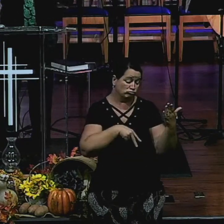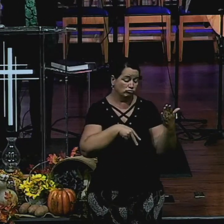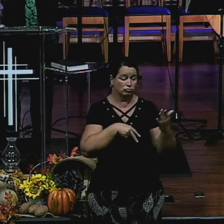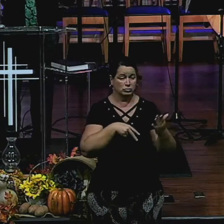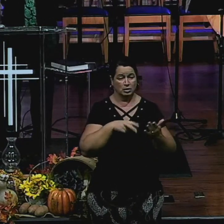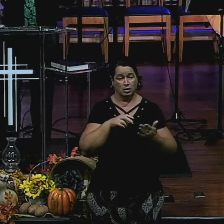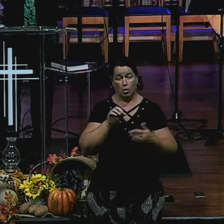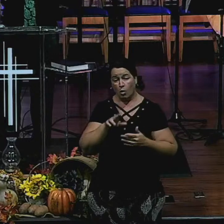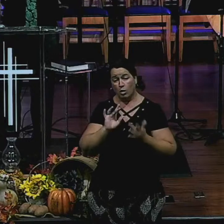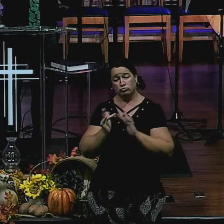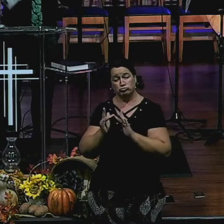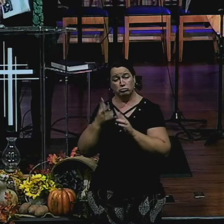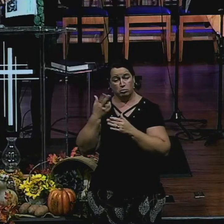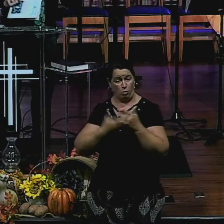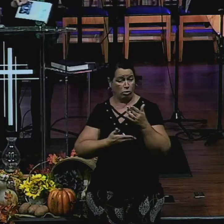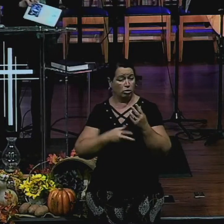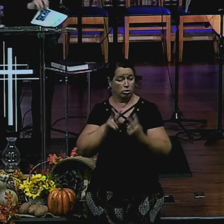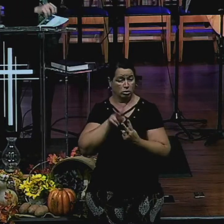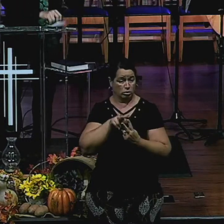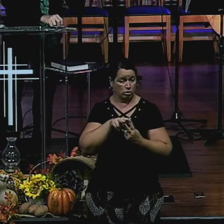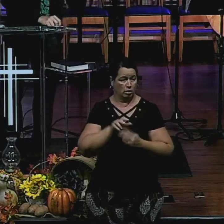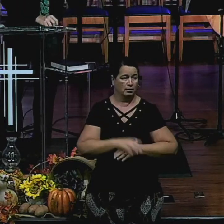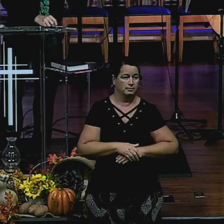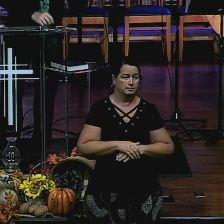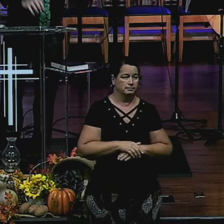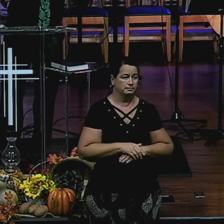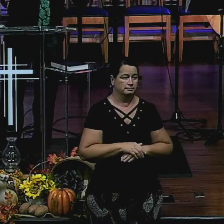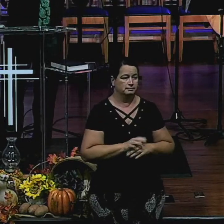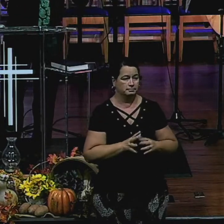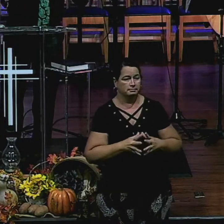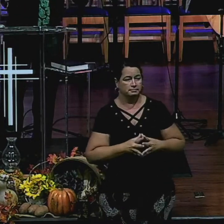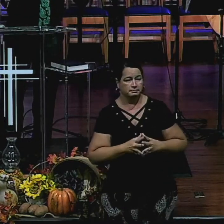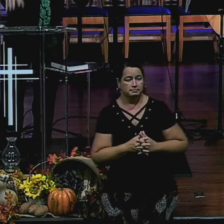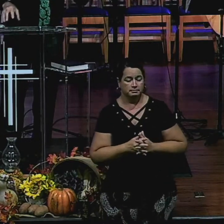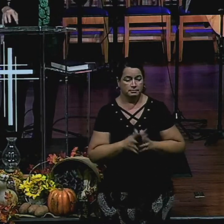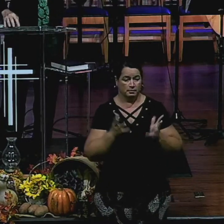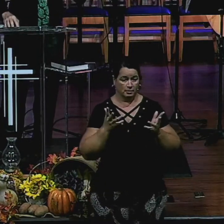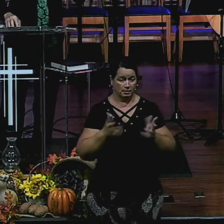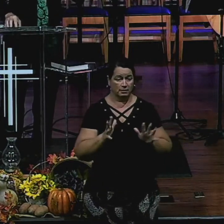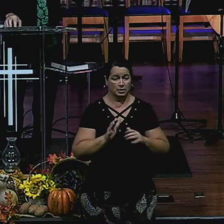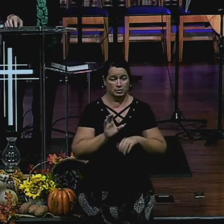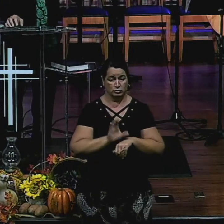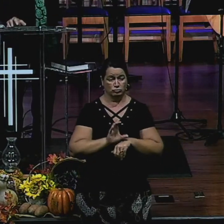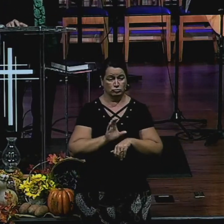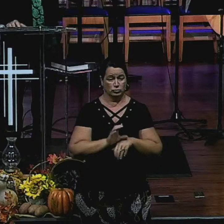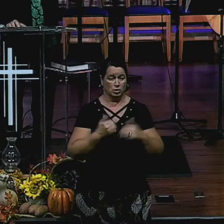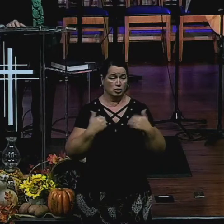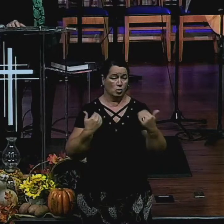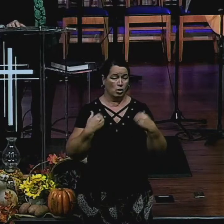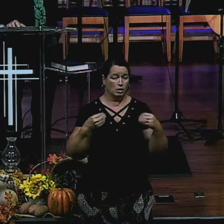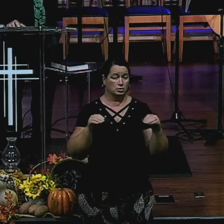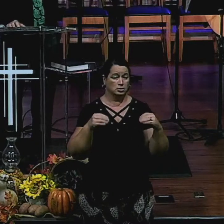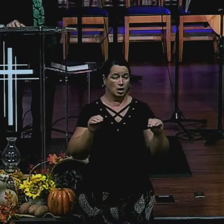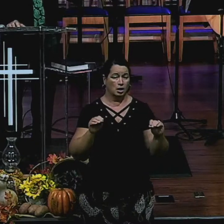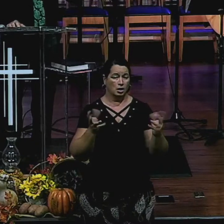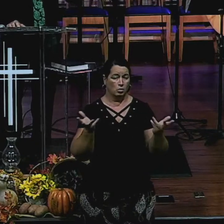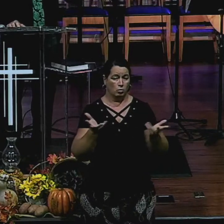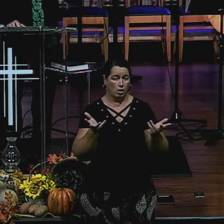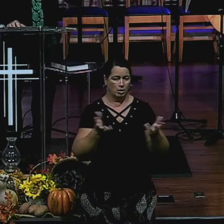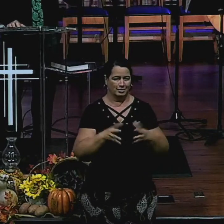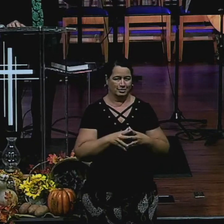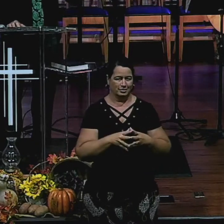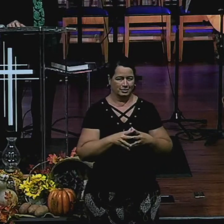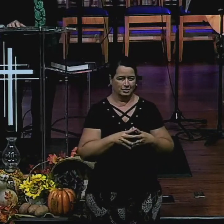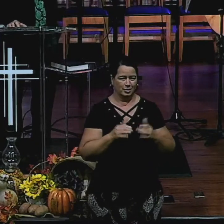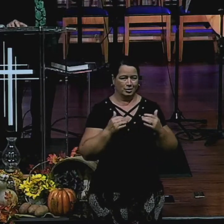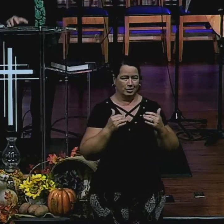that, and you can read about it in your bulletin as well. After the service, our youth are selling